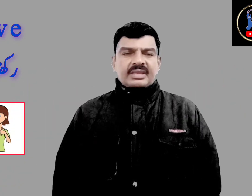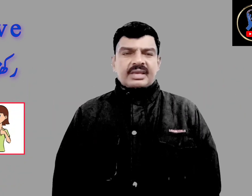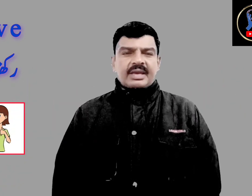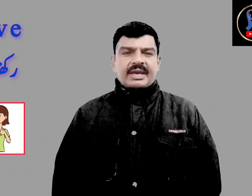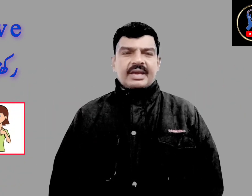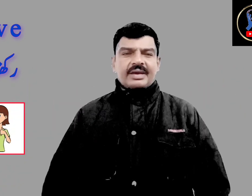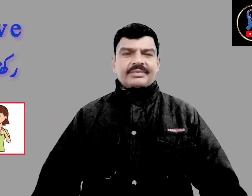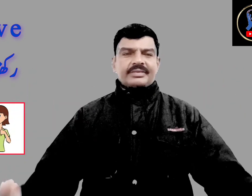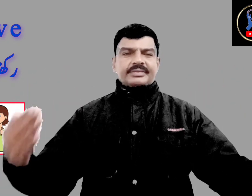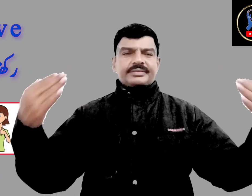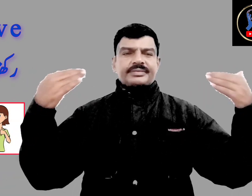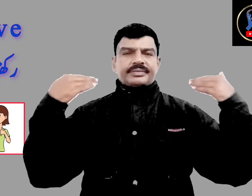have,